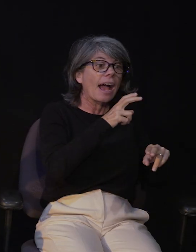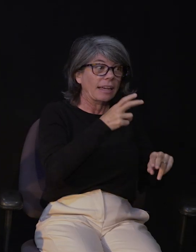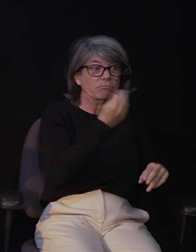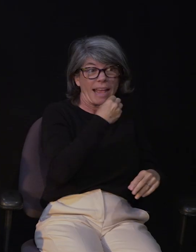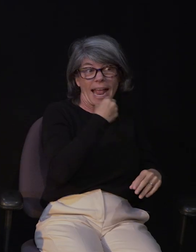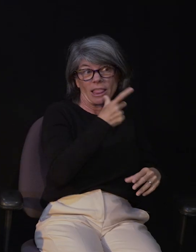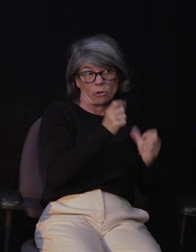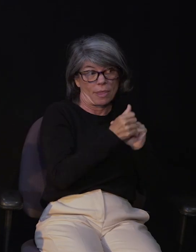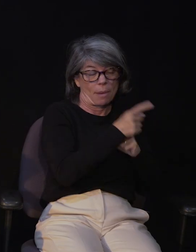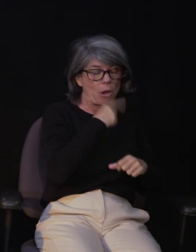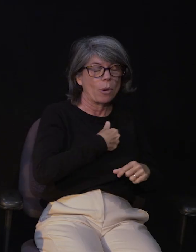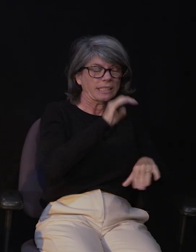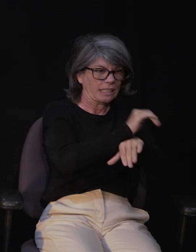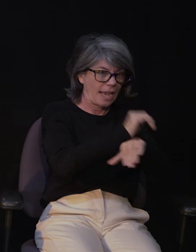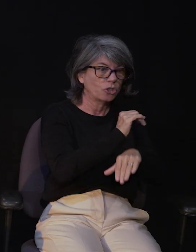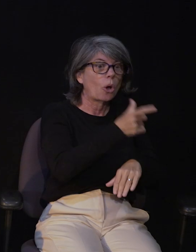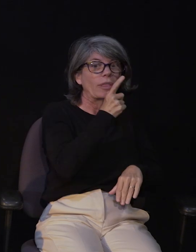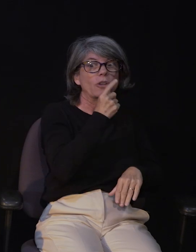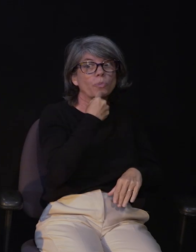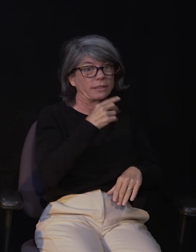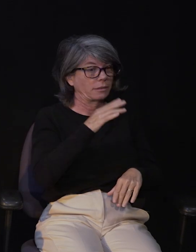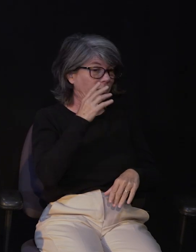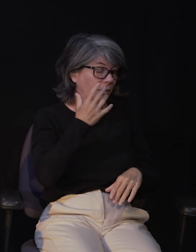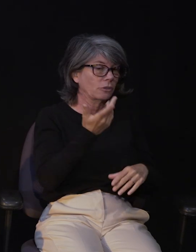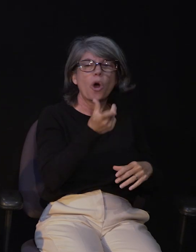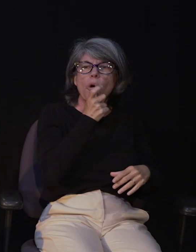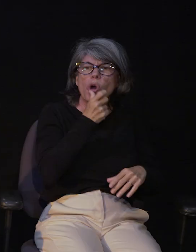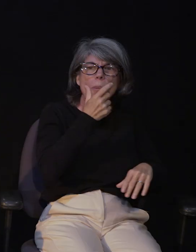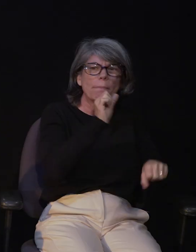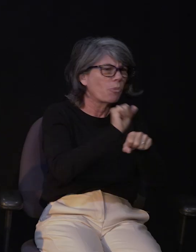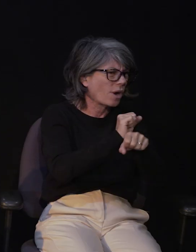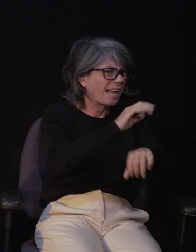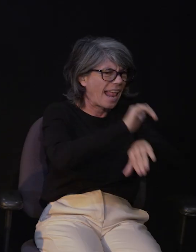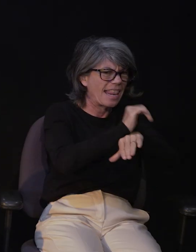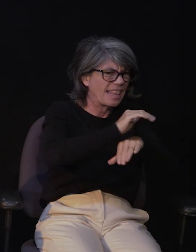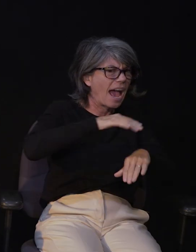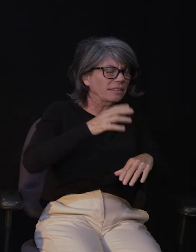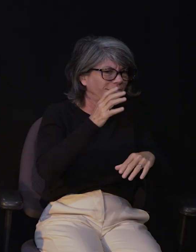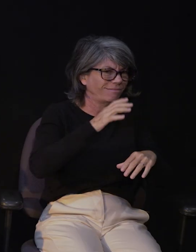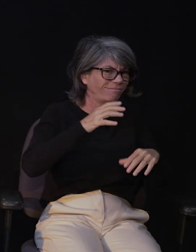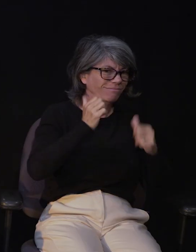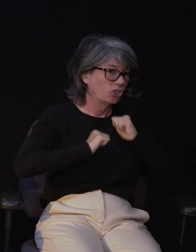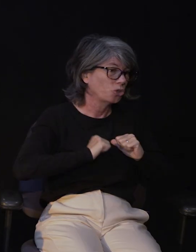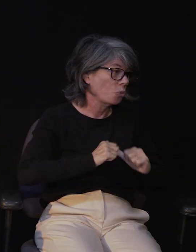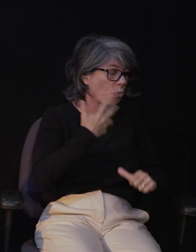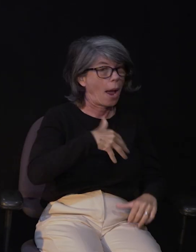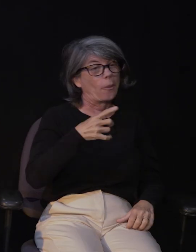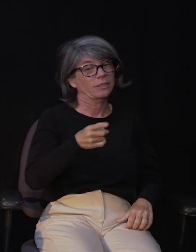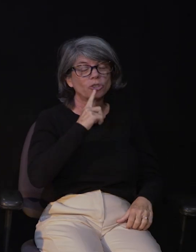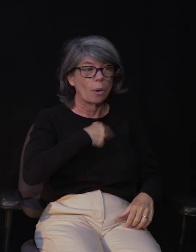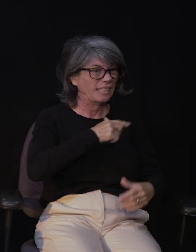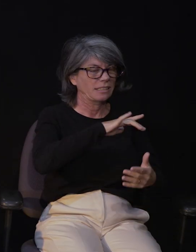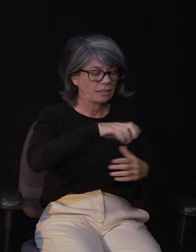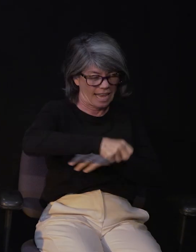him. It was night shoot, so lunch was, who's been on a night shoot? Lord. So, it was in the